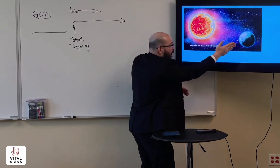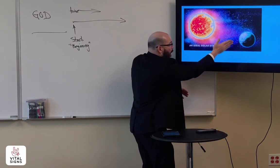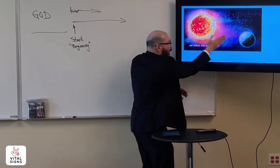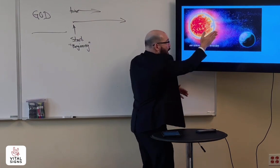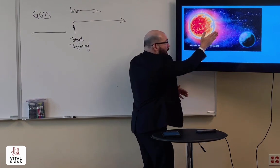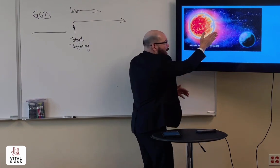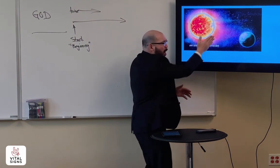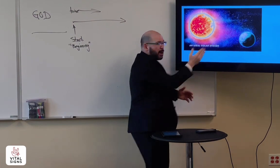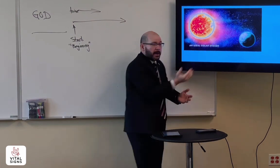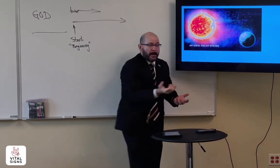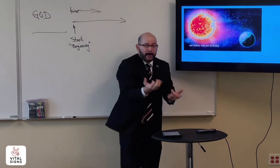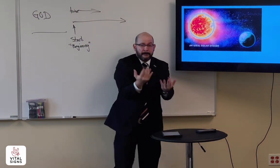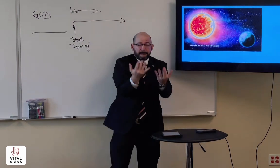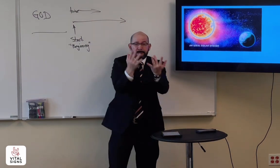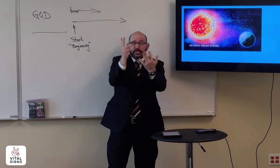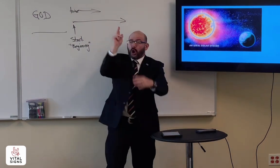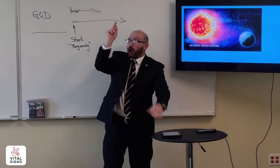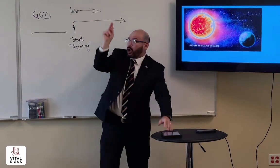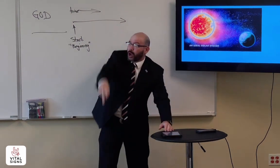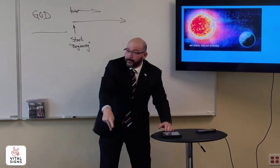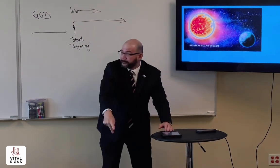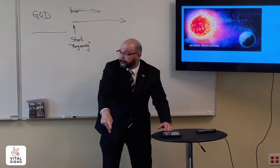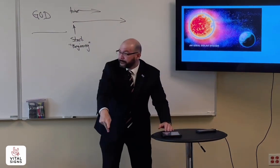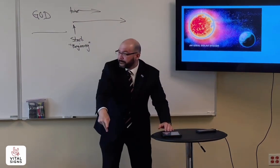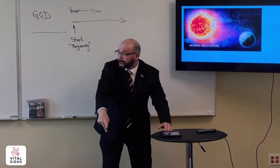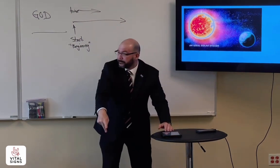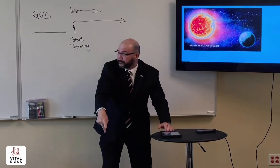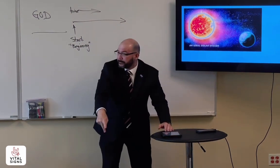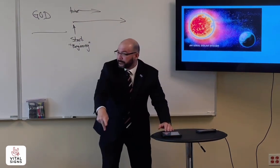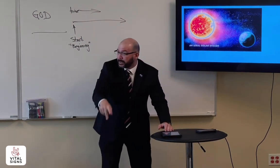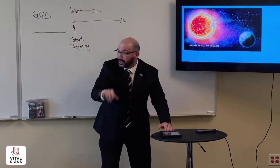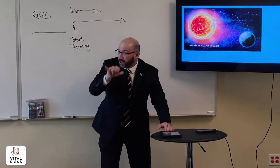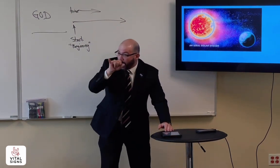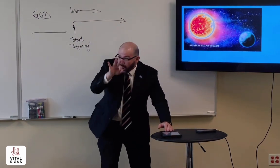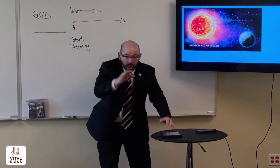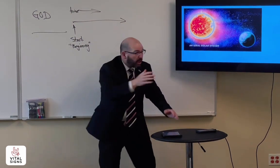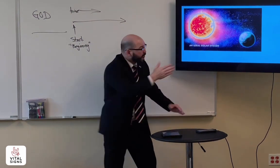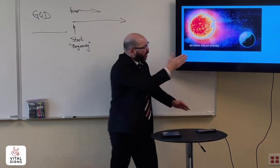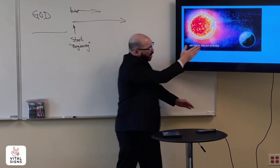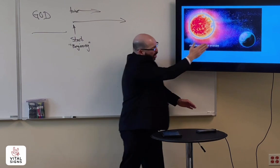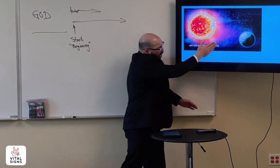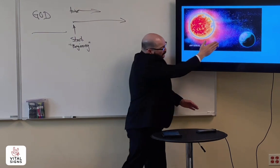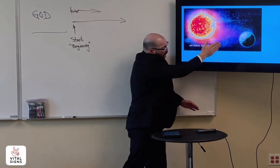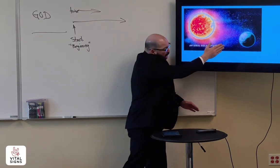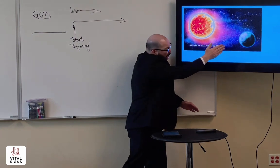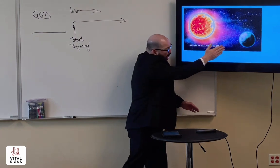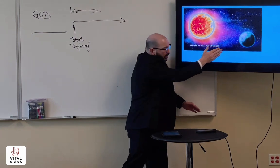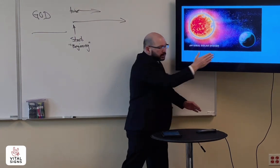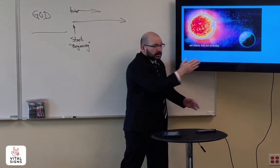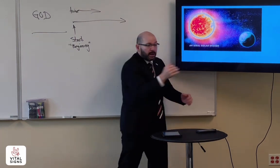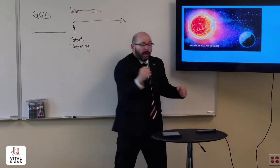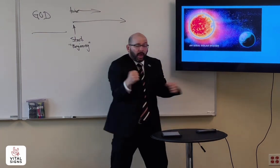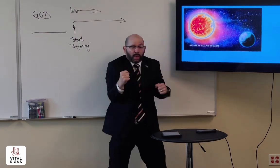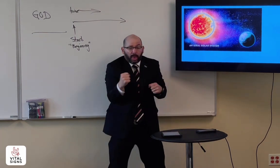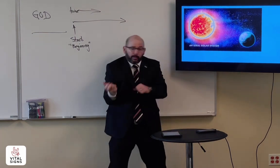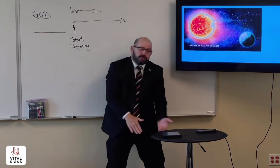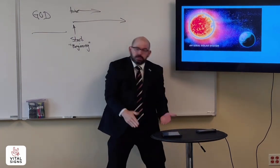here on earth. If we were closer, we would burn up. If we were further away, we would